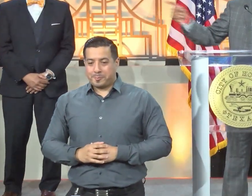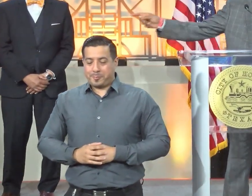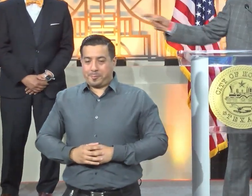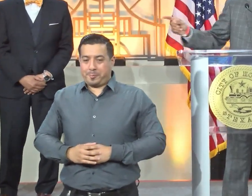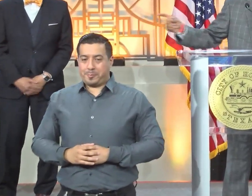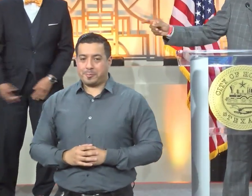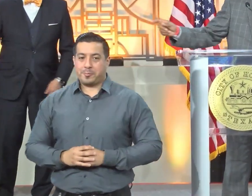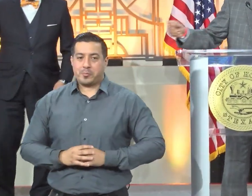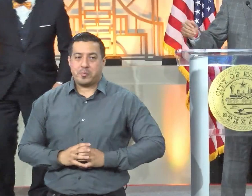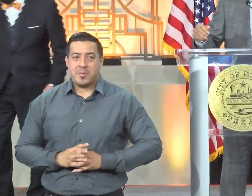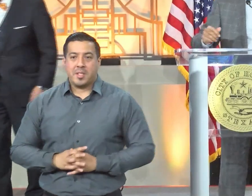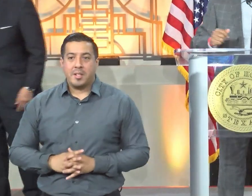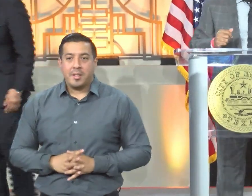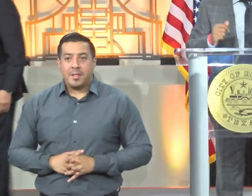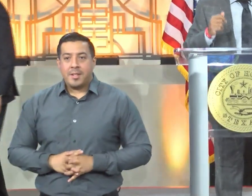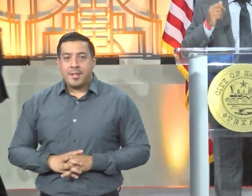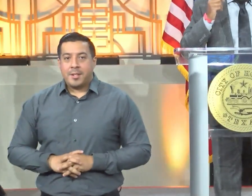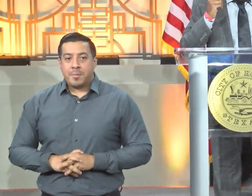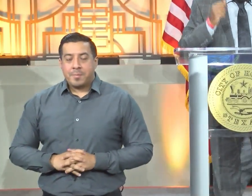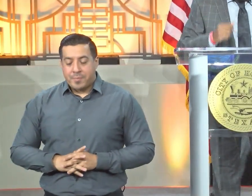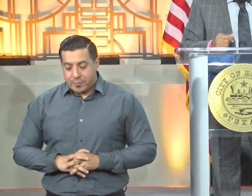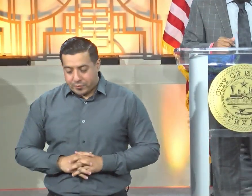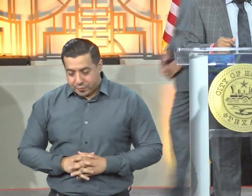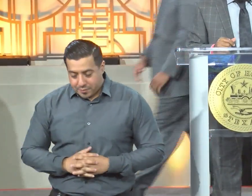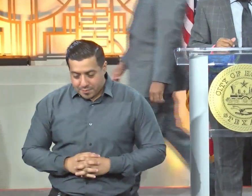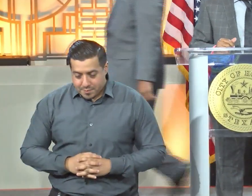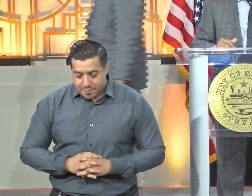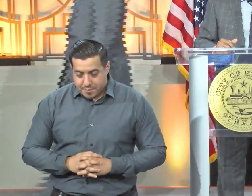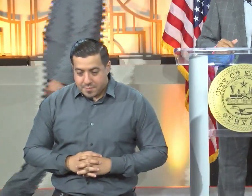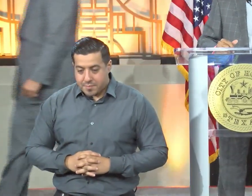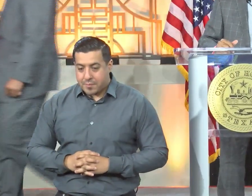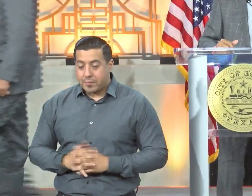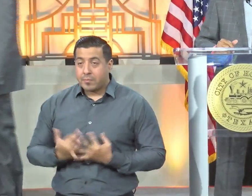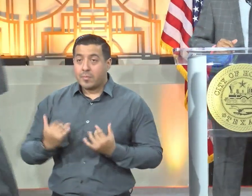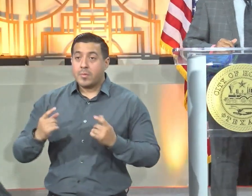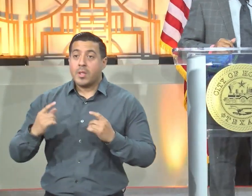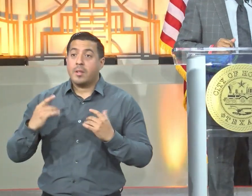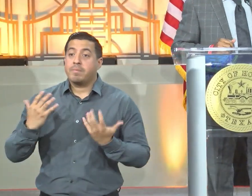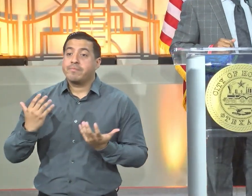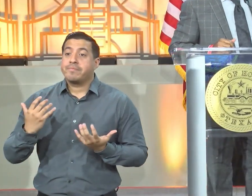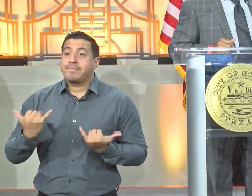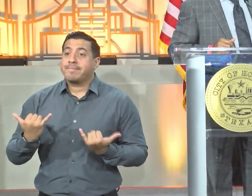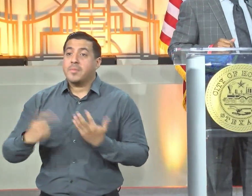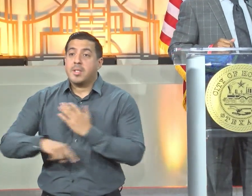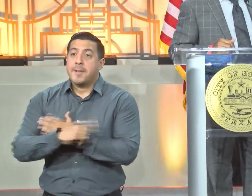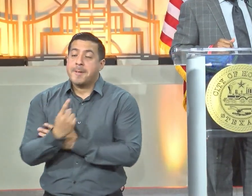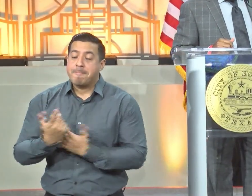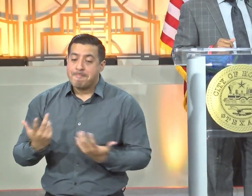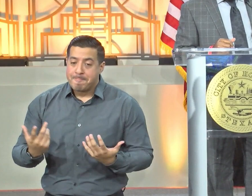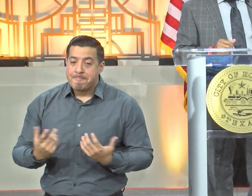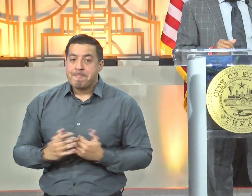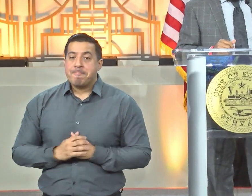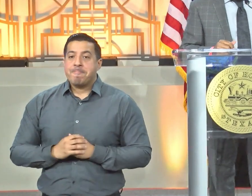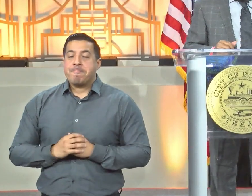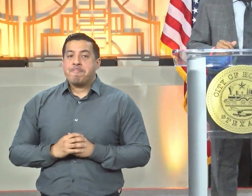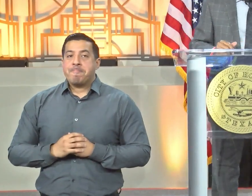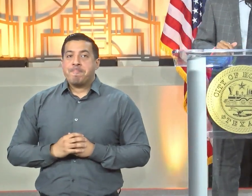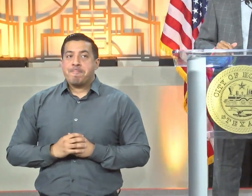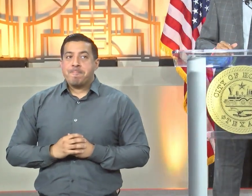This way. Okay. Also today, I'm